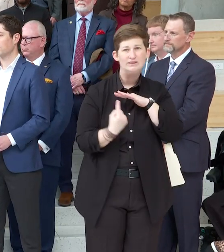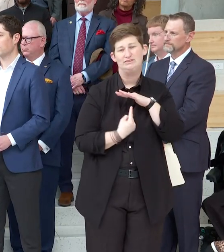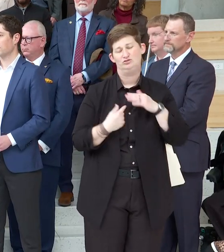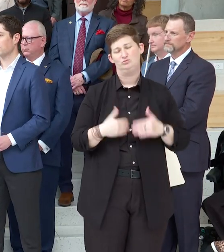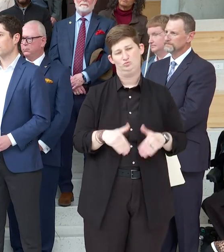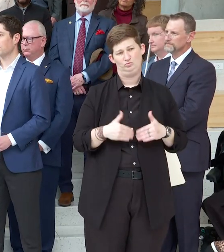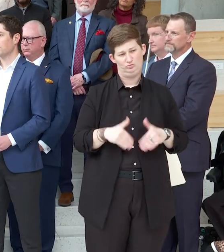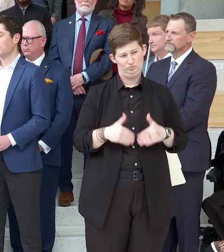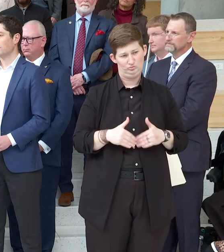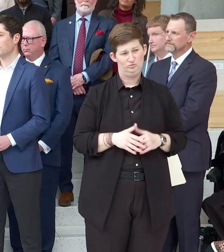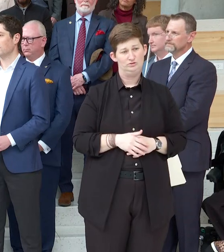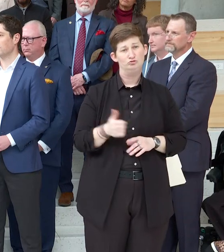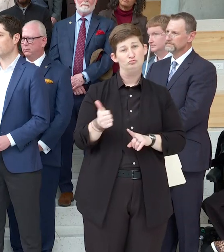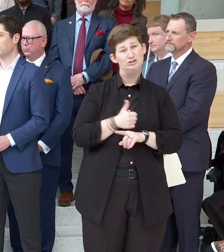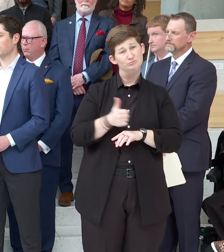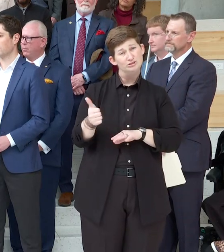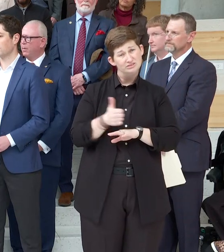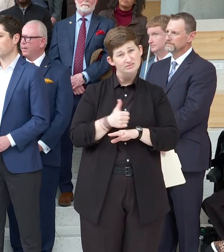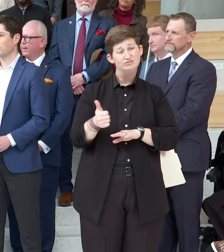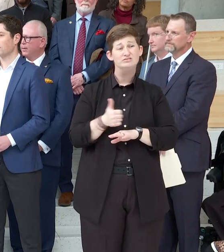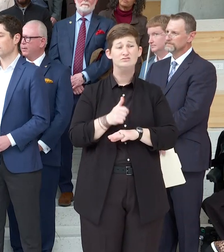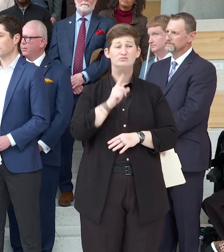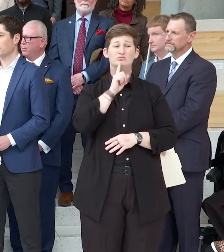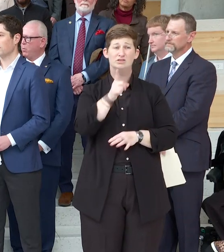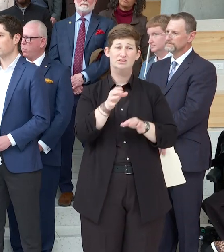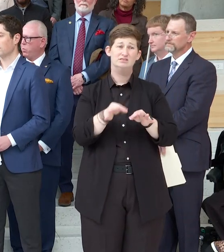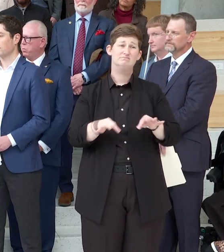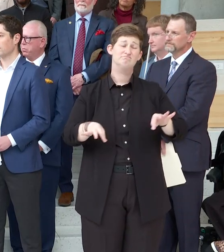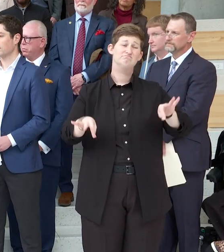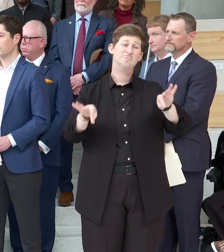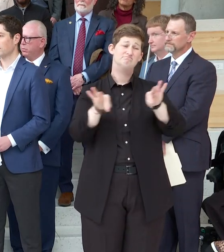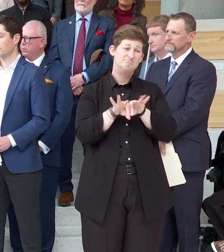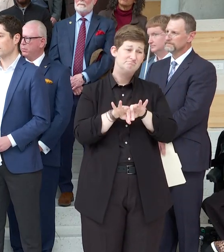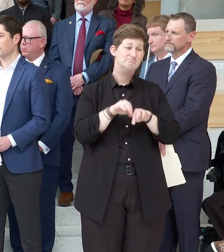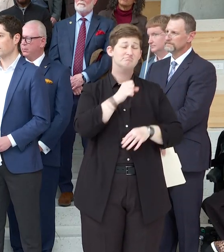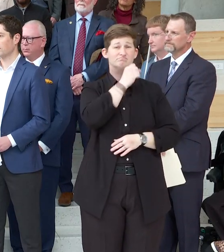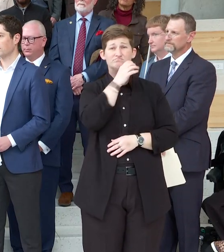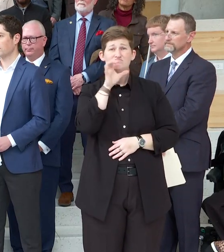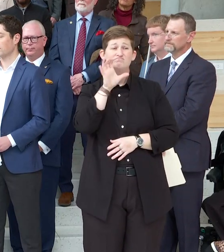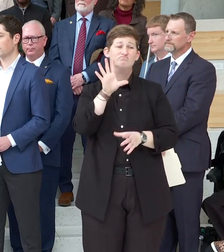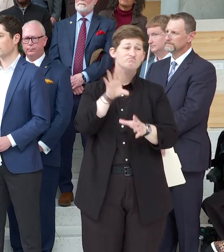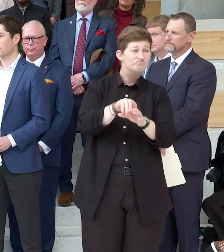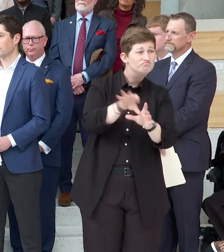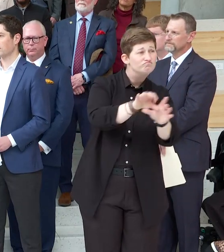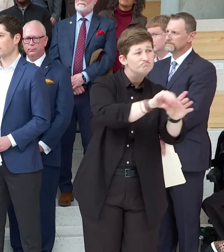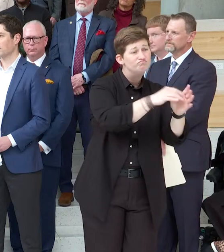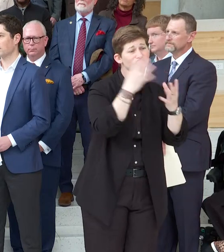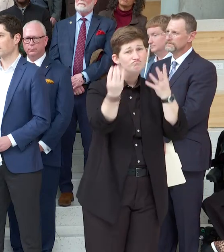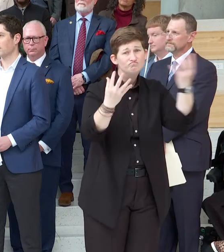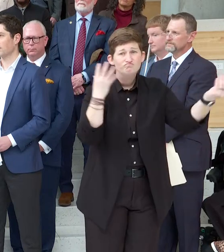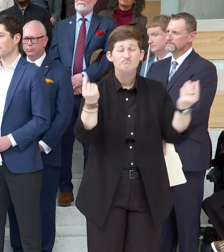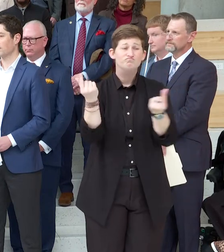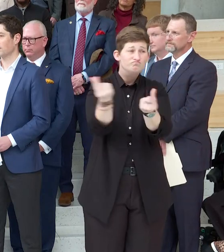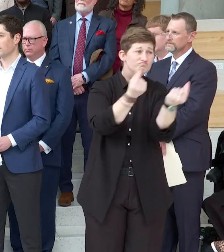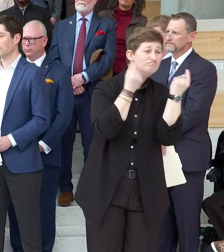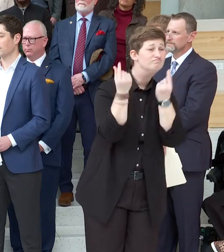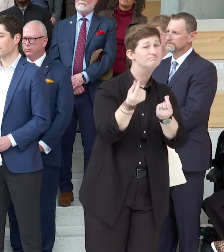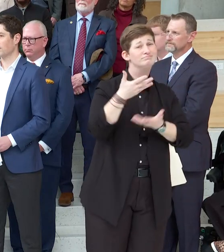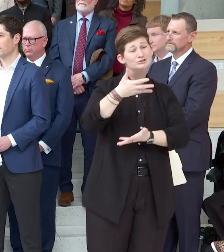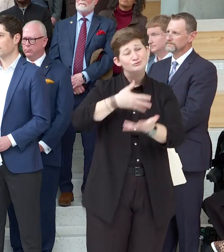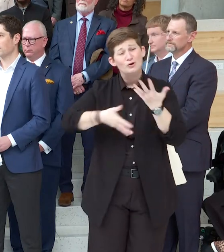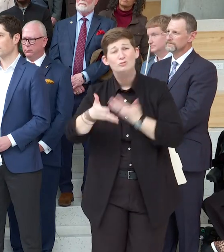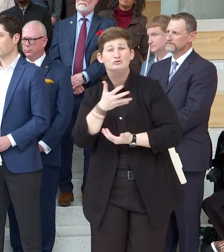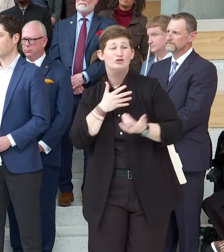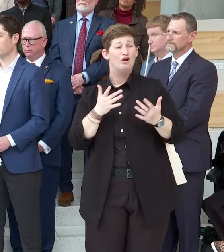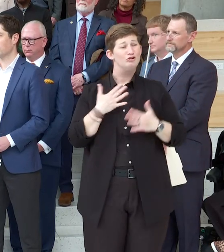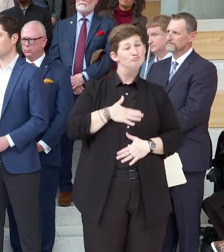Transportation networks are one way that elders can participate in society and keep their social muscles from